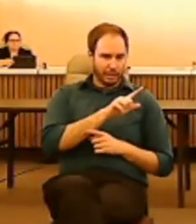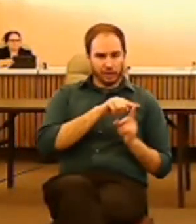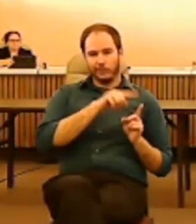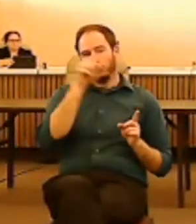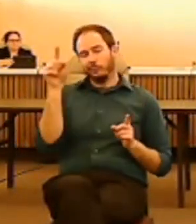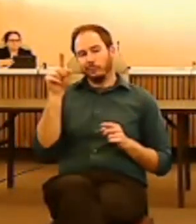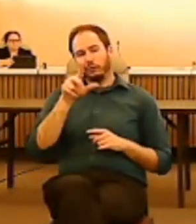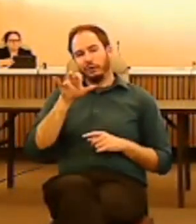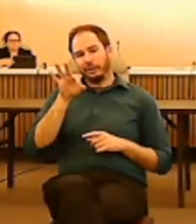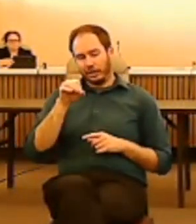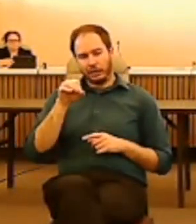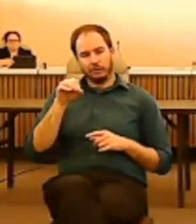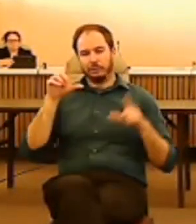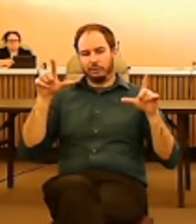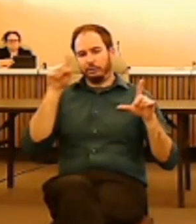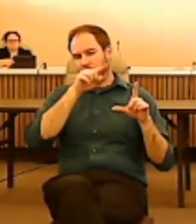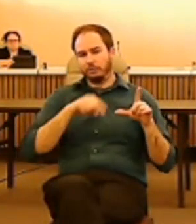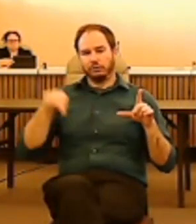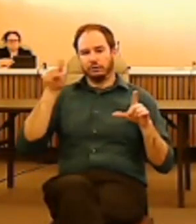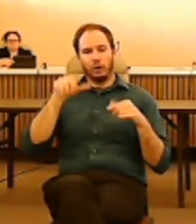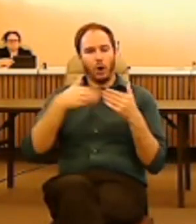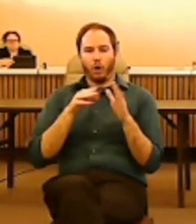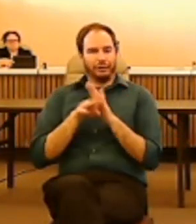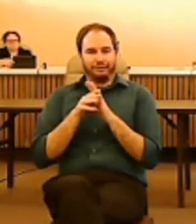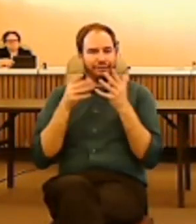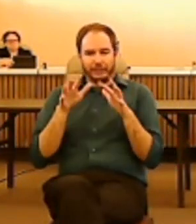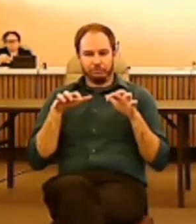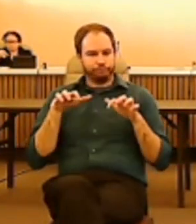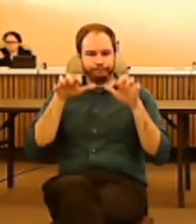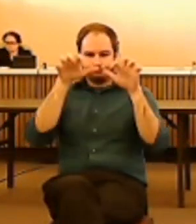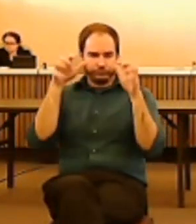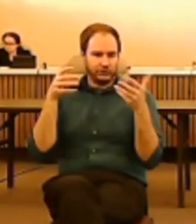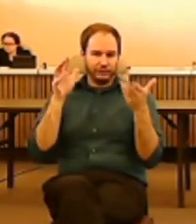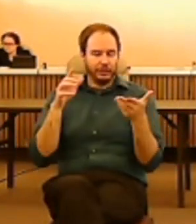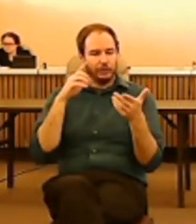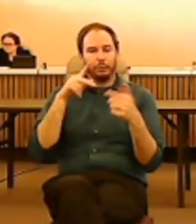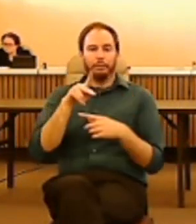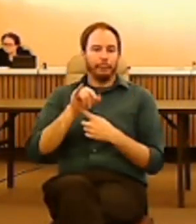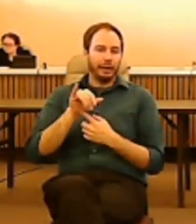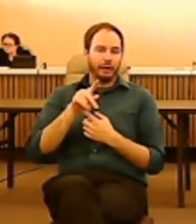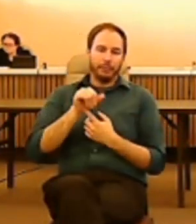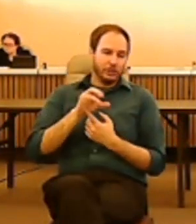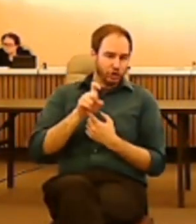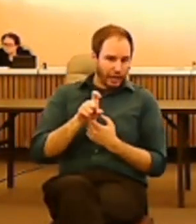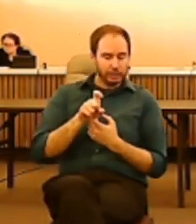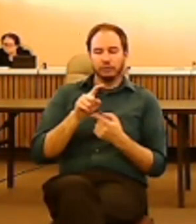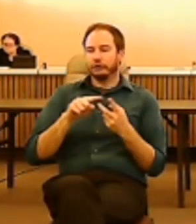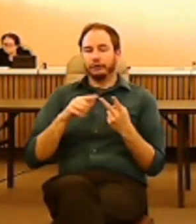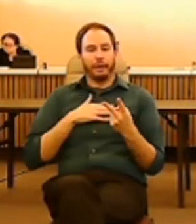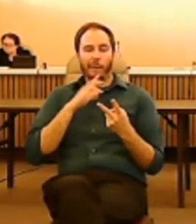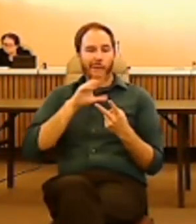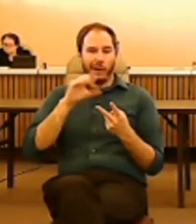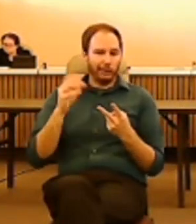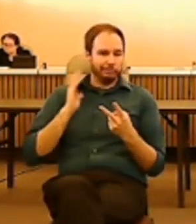the 390. It's all developed out, large, almost all. It's where Paychex is. It's where my old